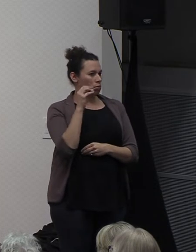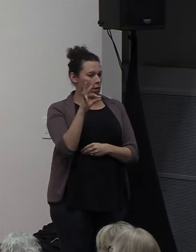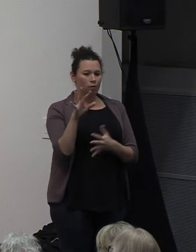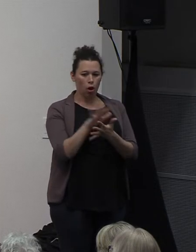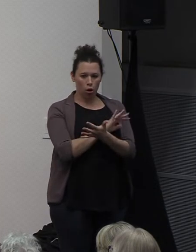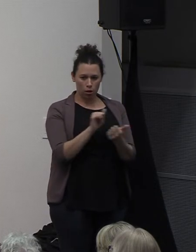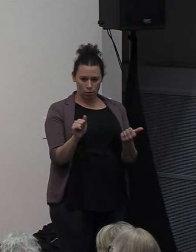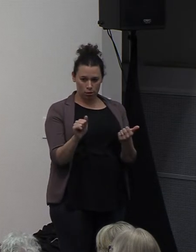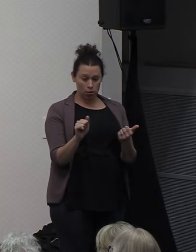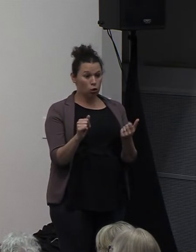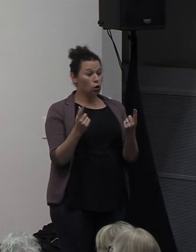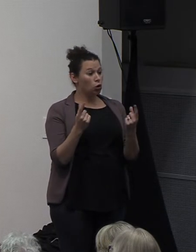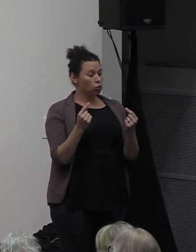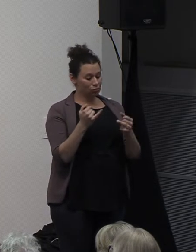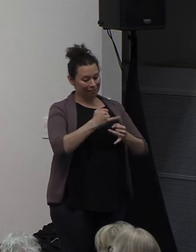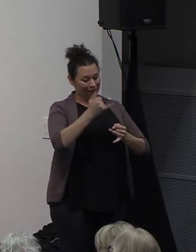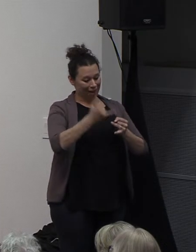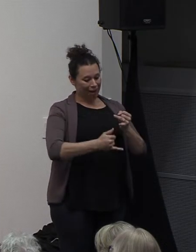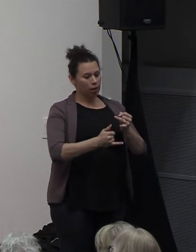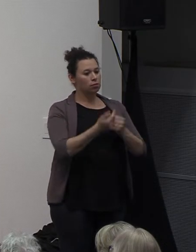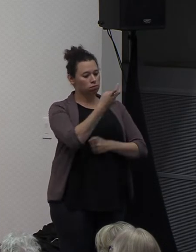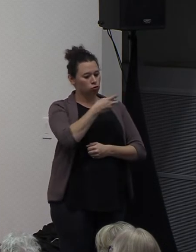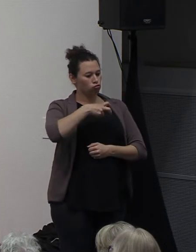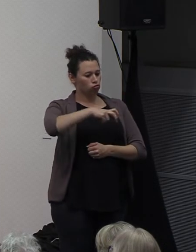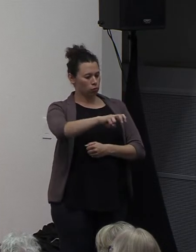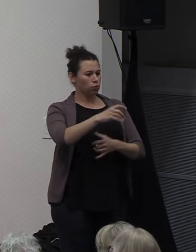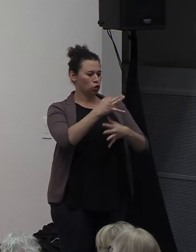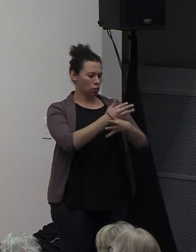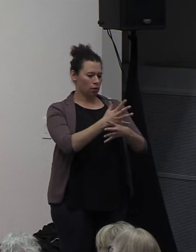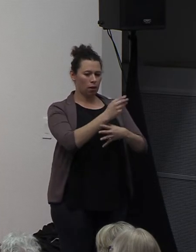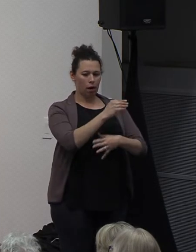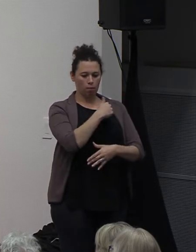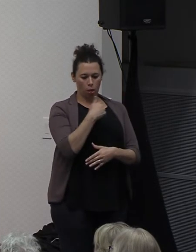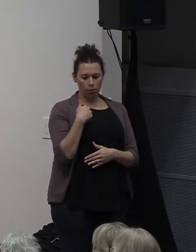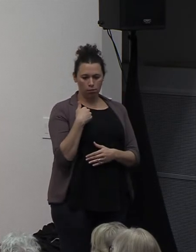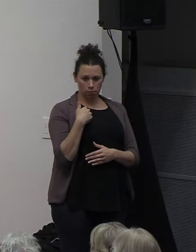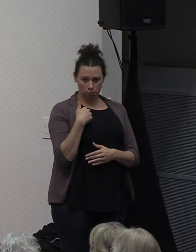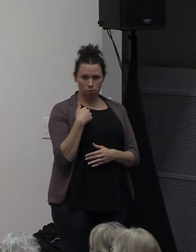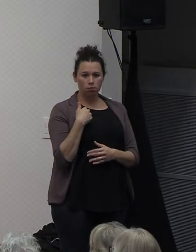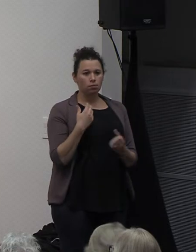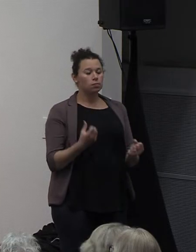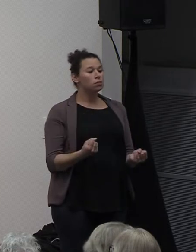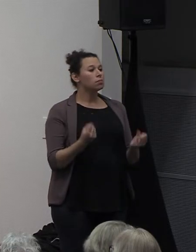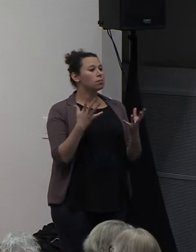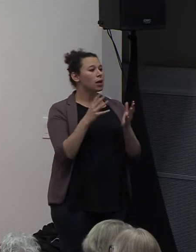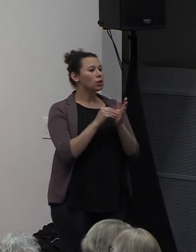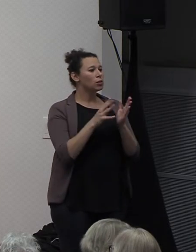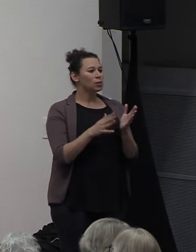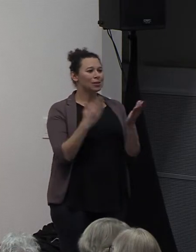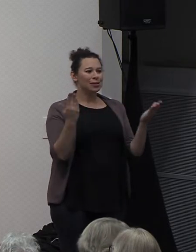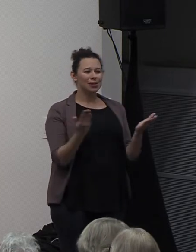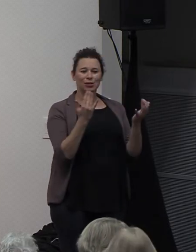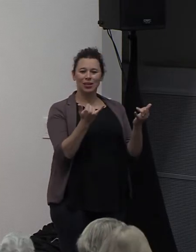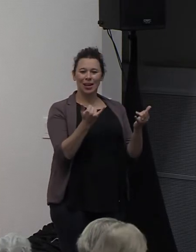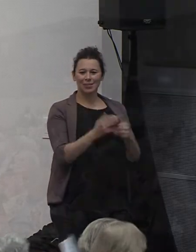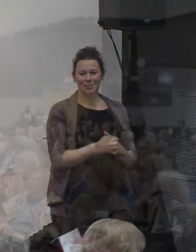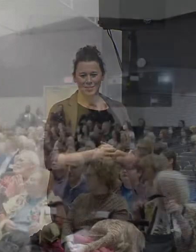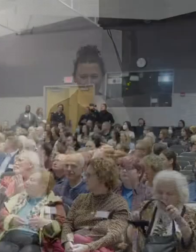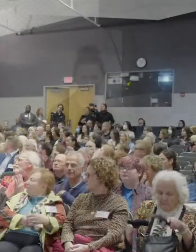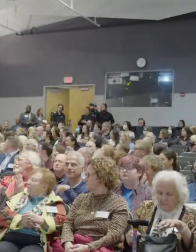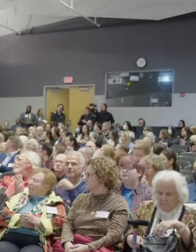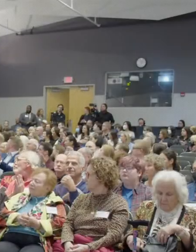study trip to Germany and Poland. Many of the students in this year's program are in the audience today.